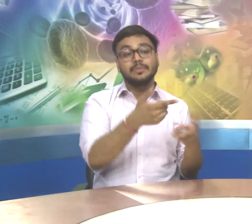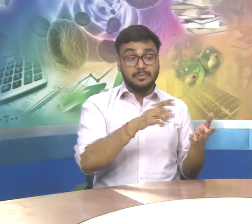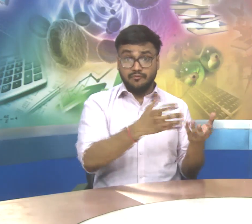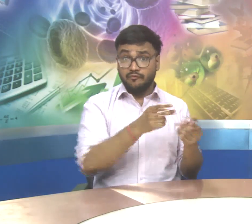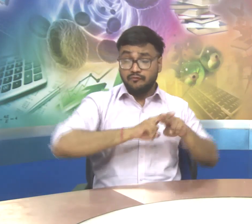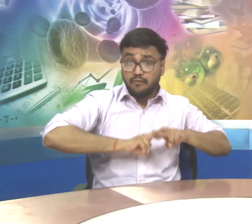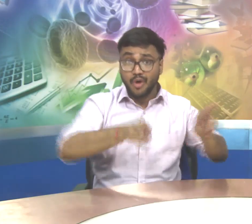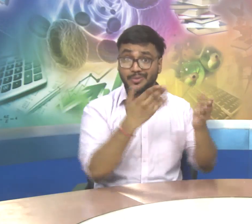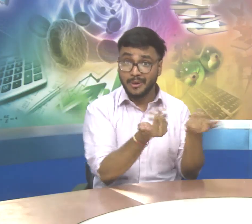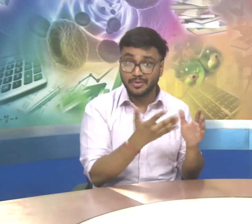petroleum.